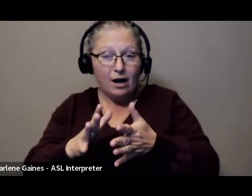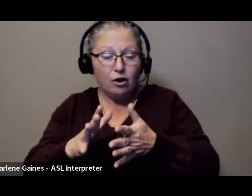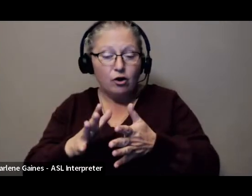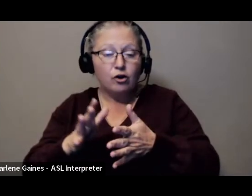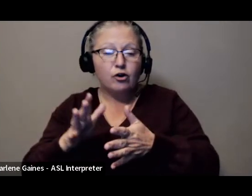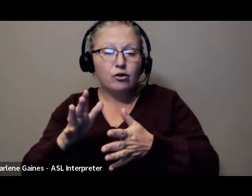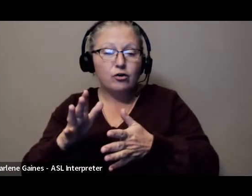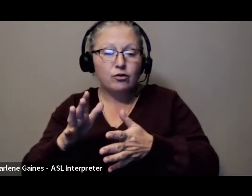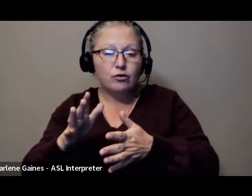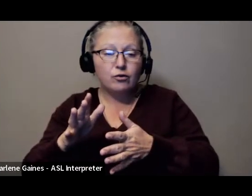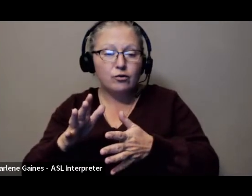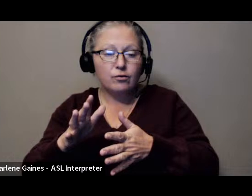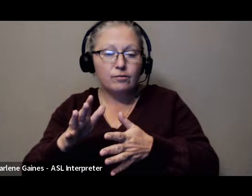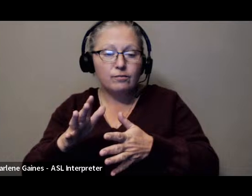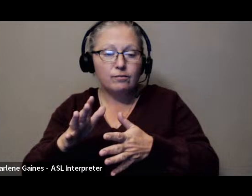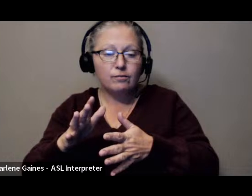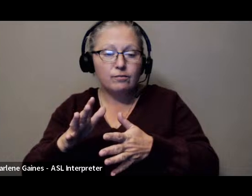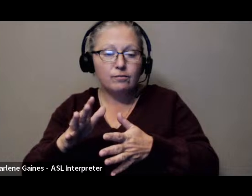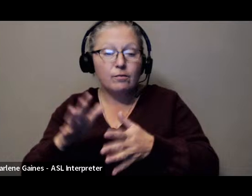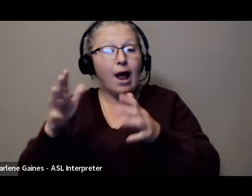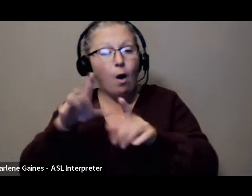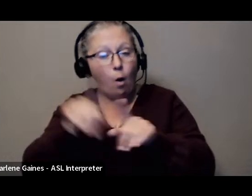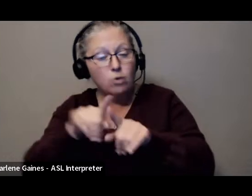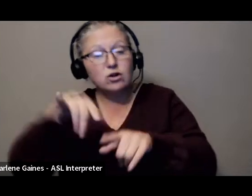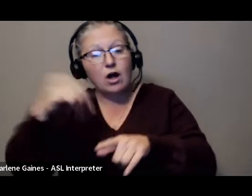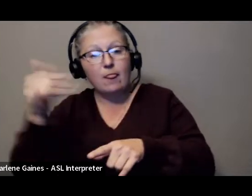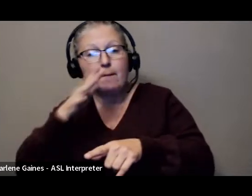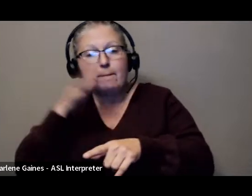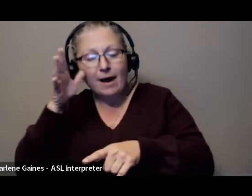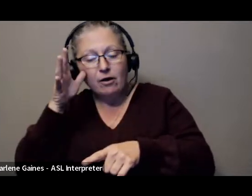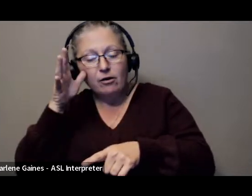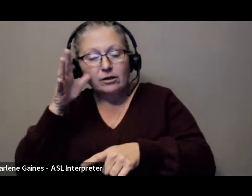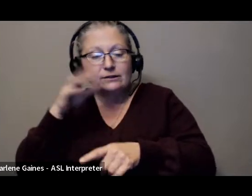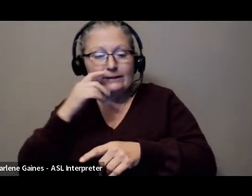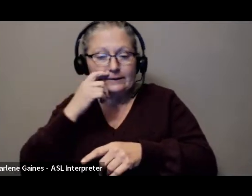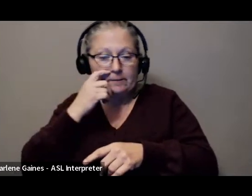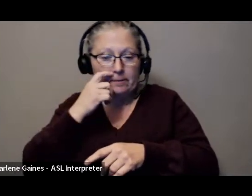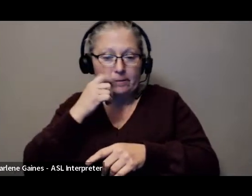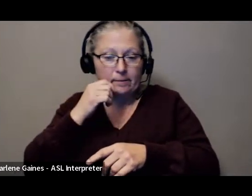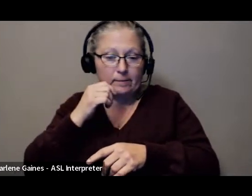had, along with other parents, had